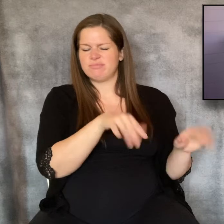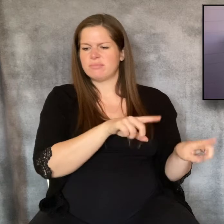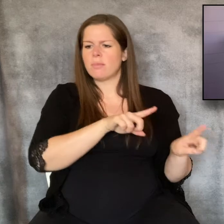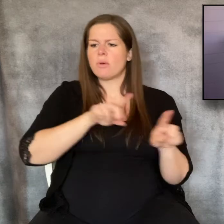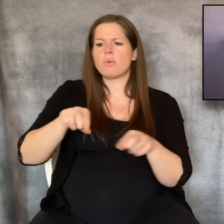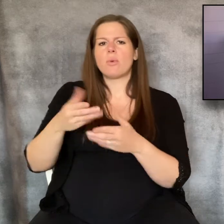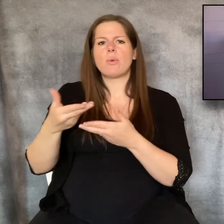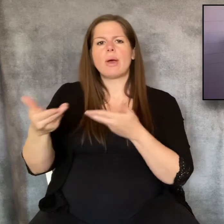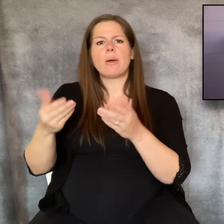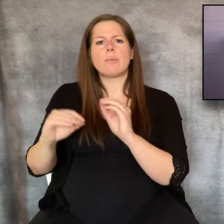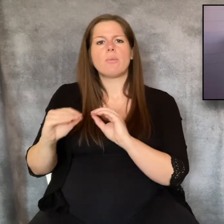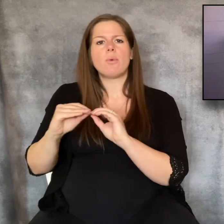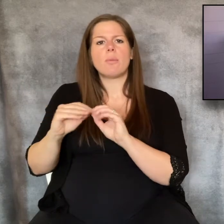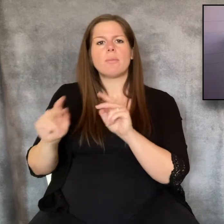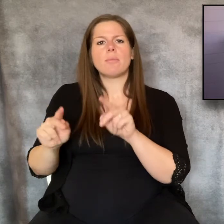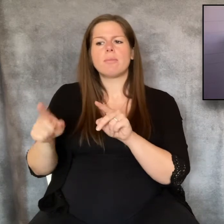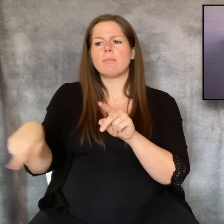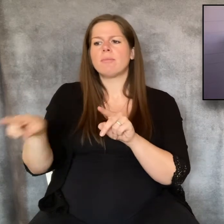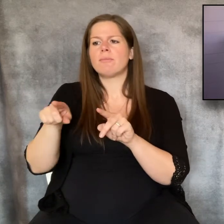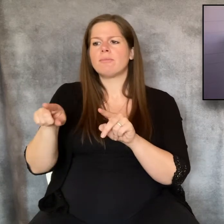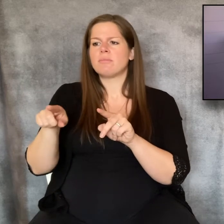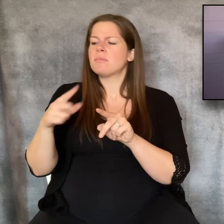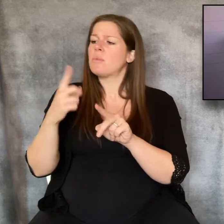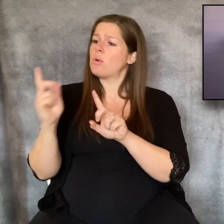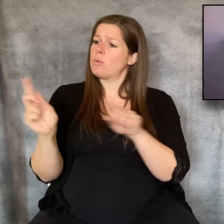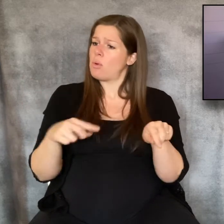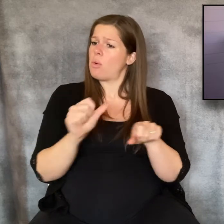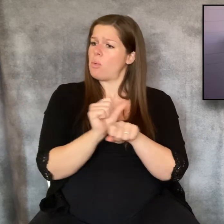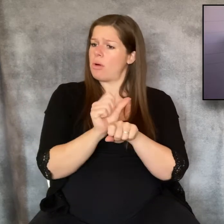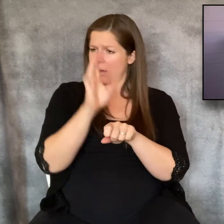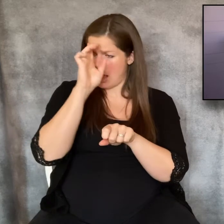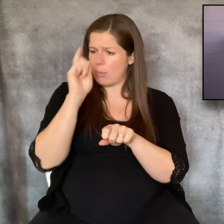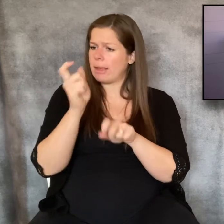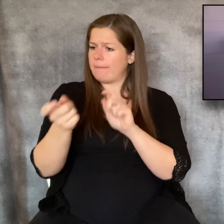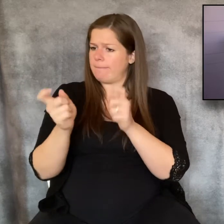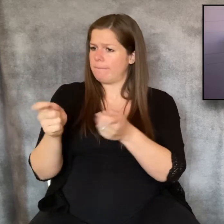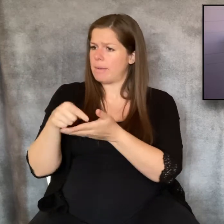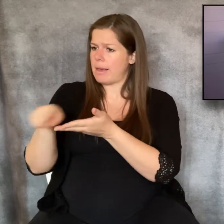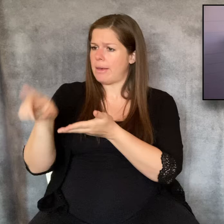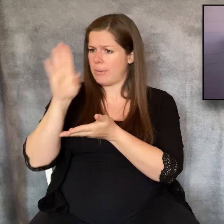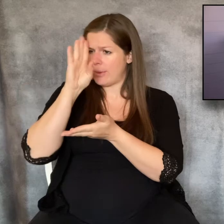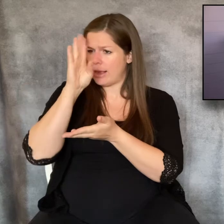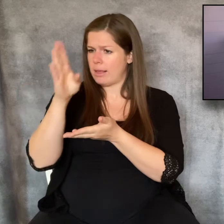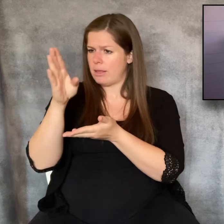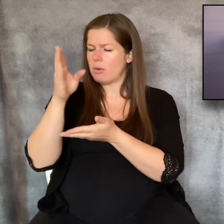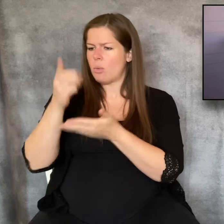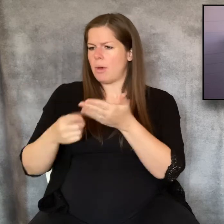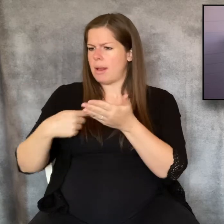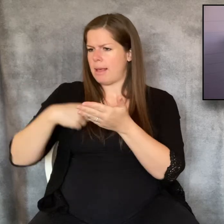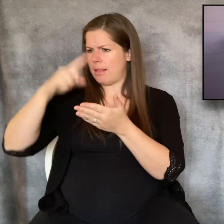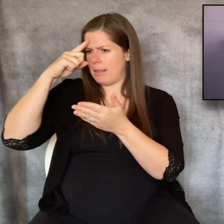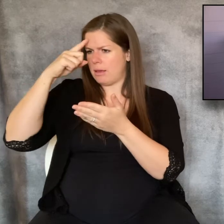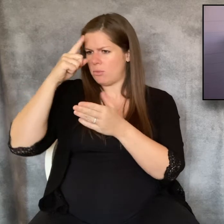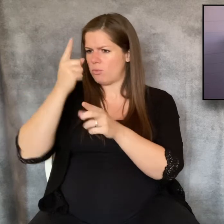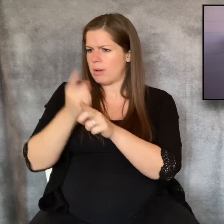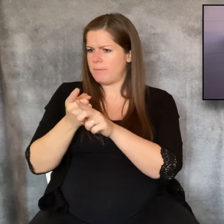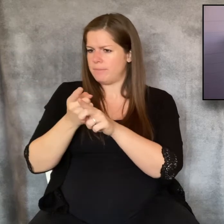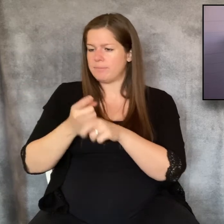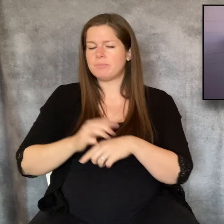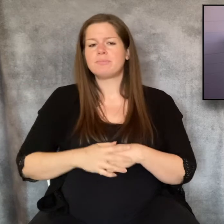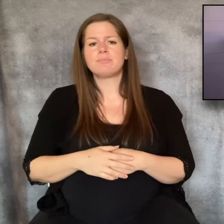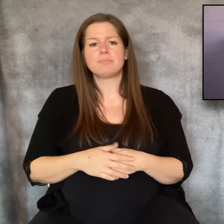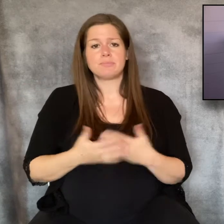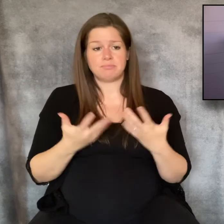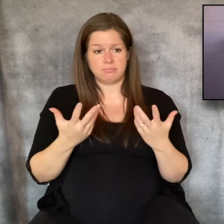is right I will give you. So they went out. And going out again about the 6th hour